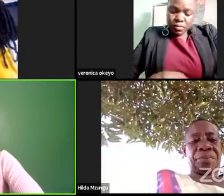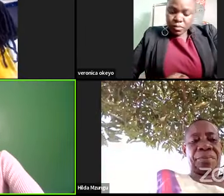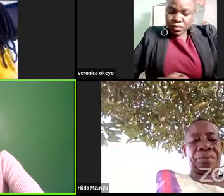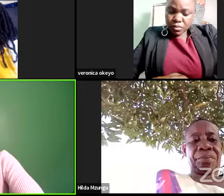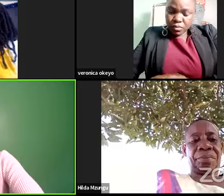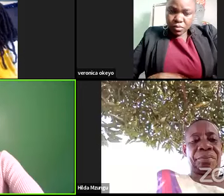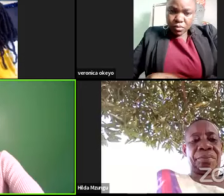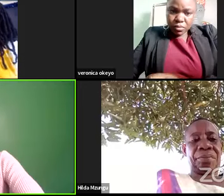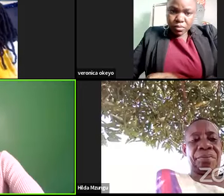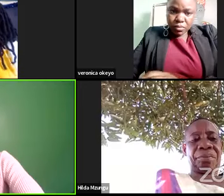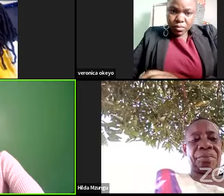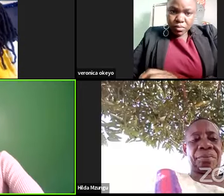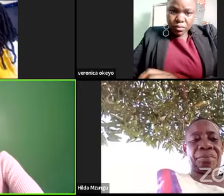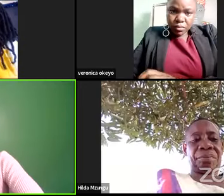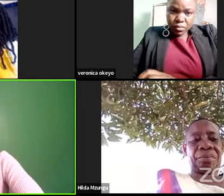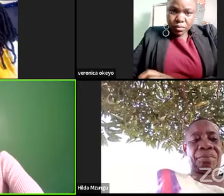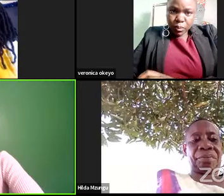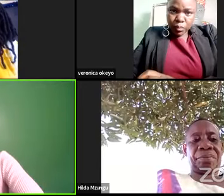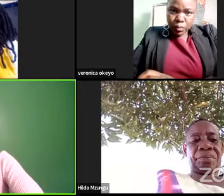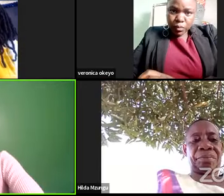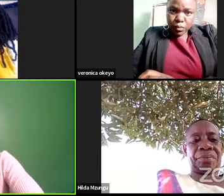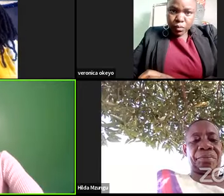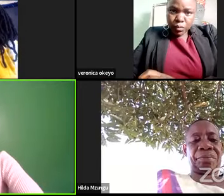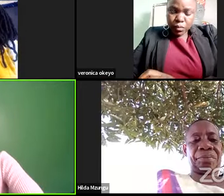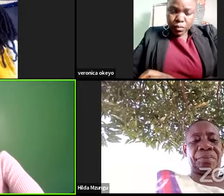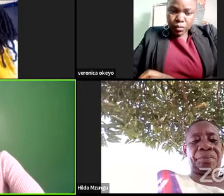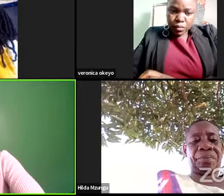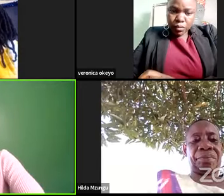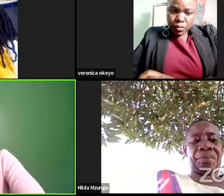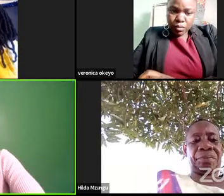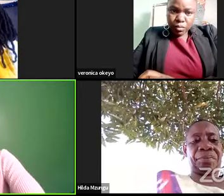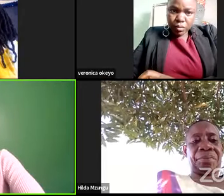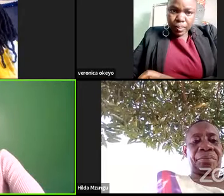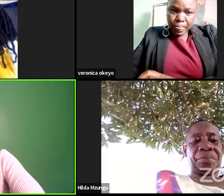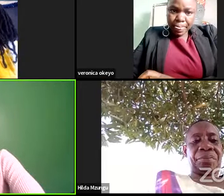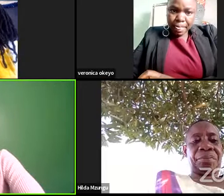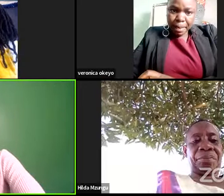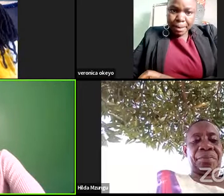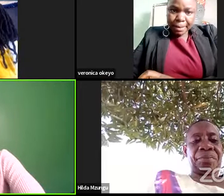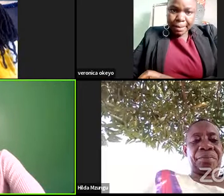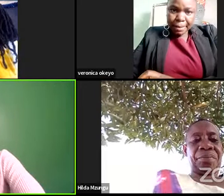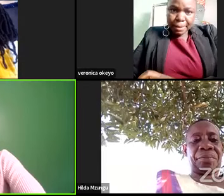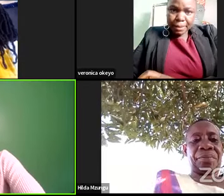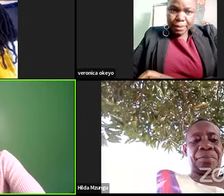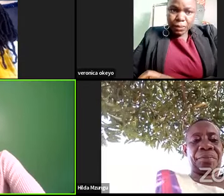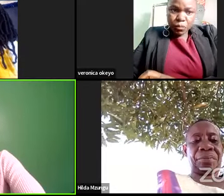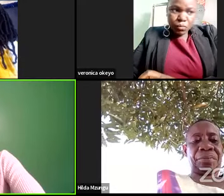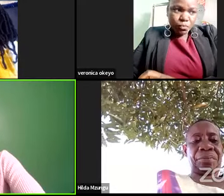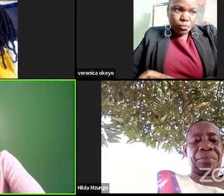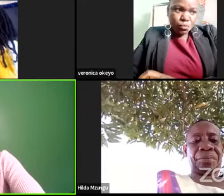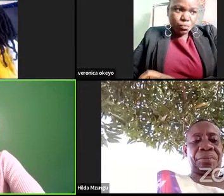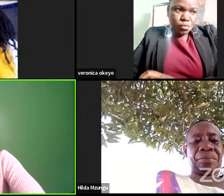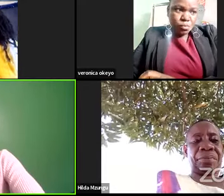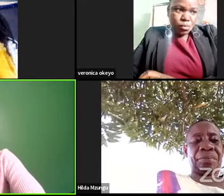disability and then also being a woman gives you a double discrimination, or let me say vulnerability. So